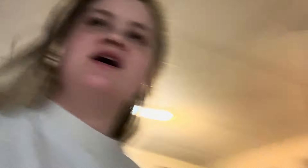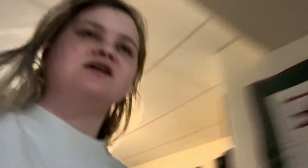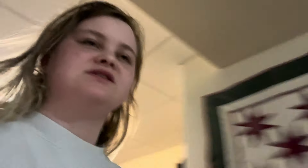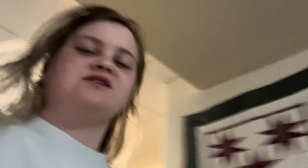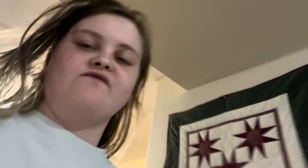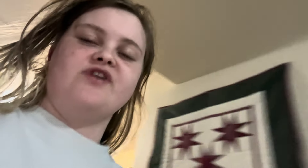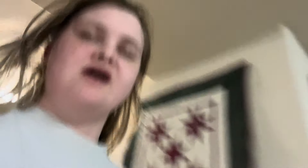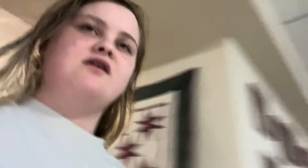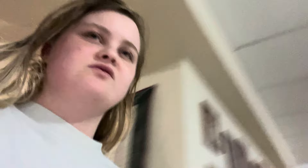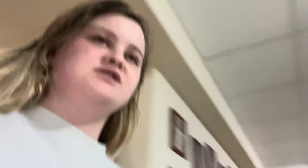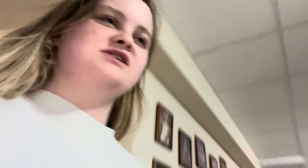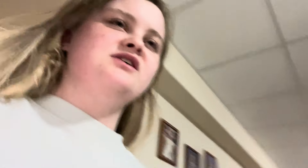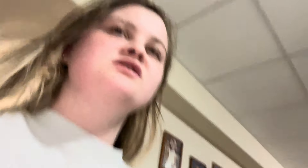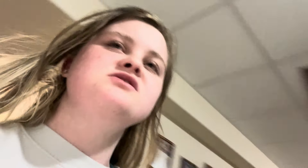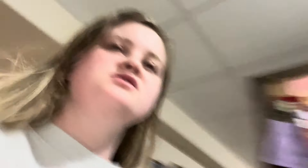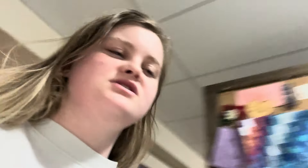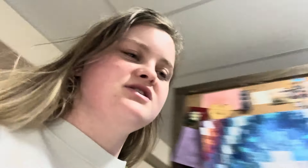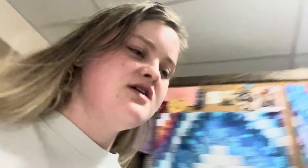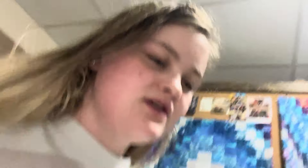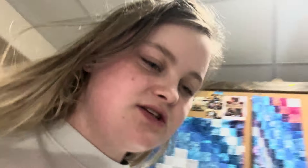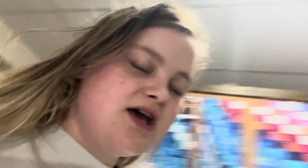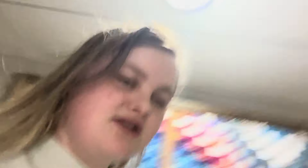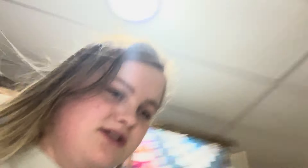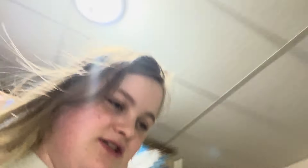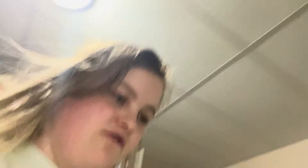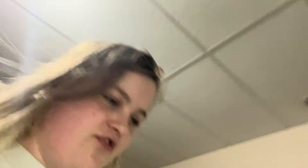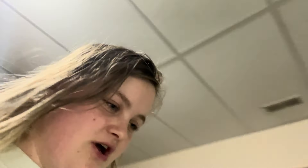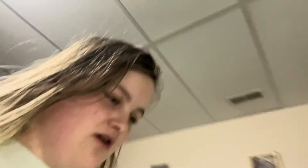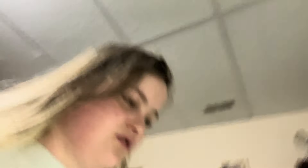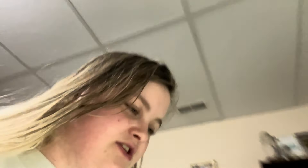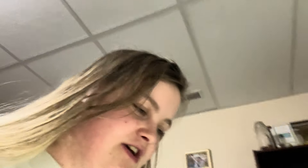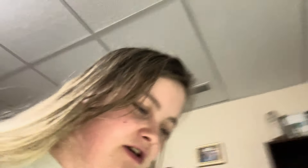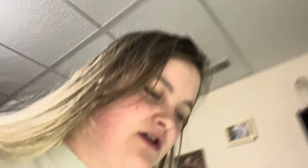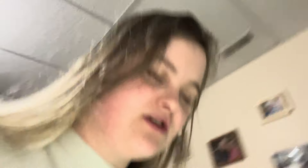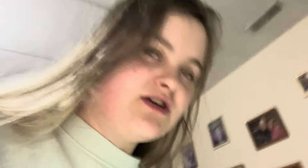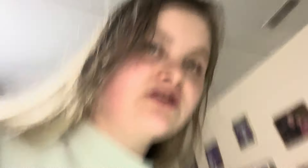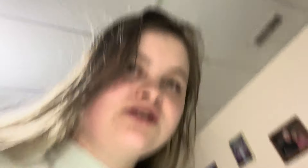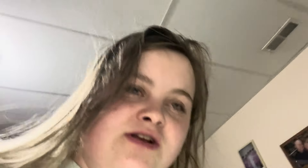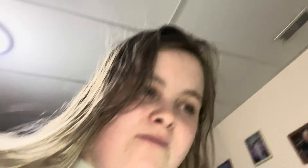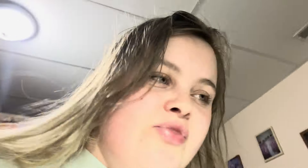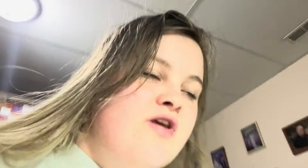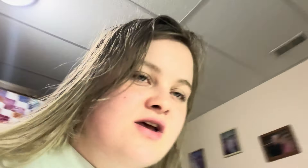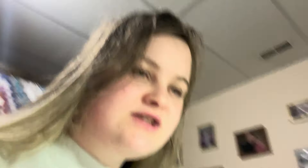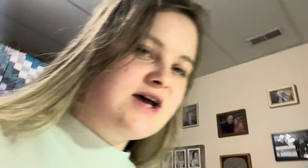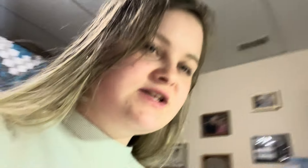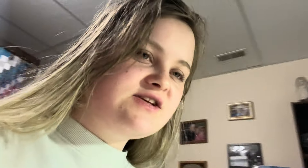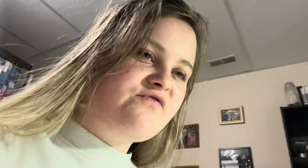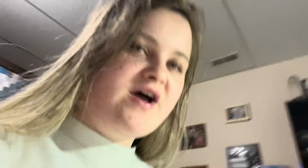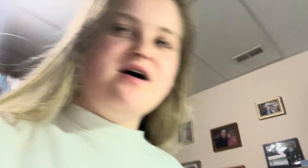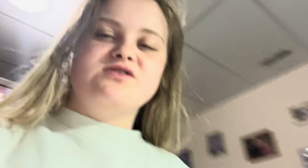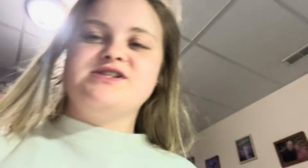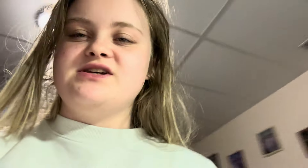Tens of thousands, tens of thousands, tens of